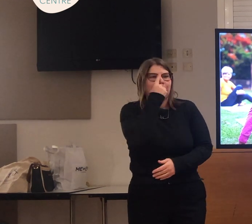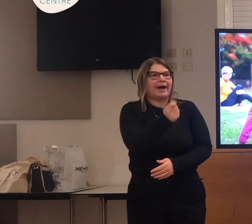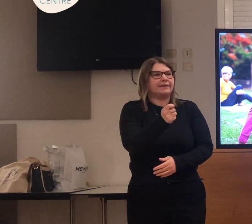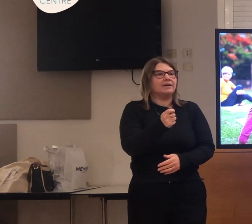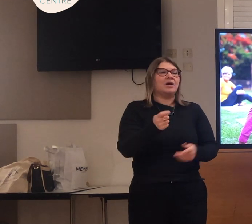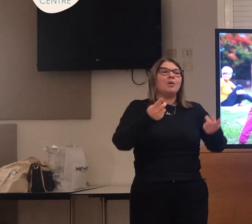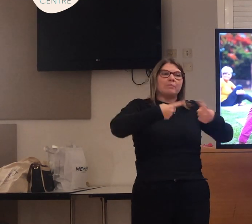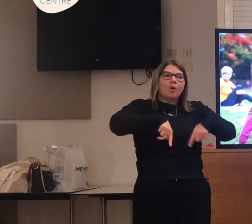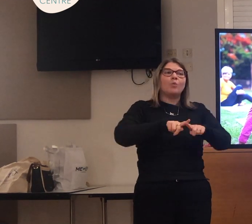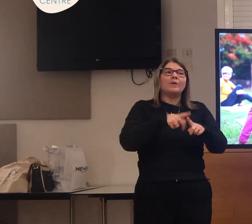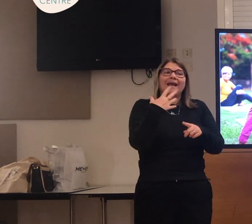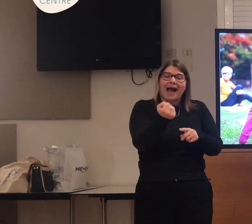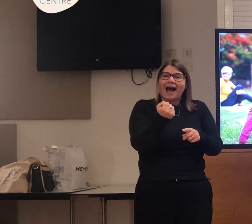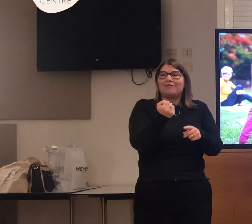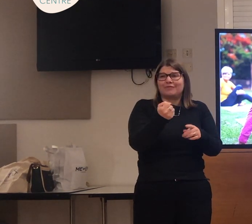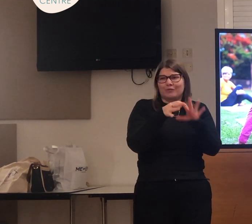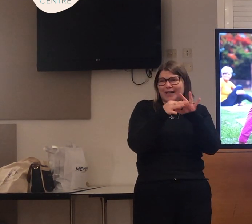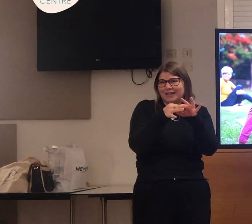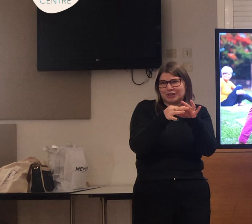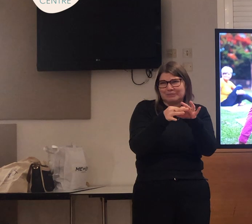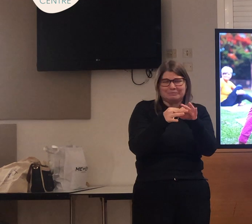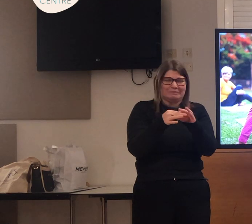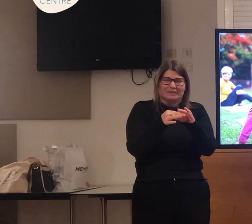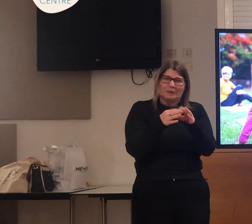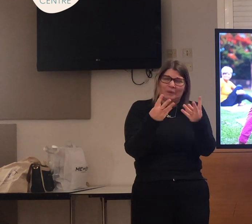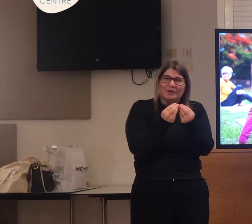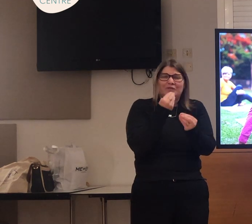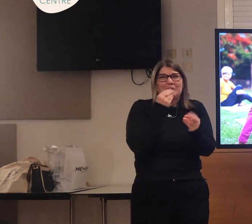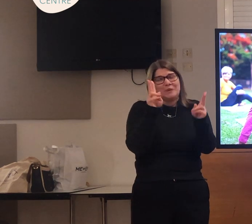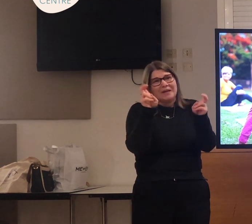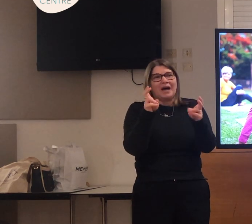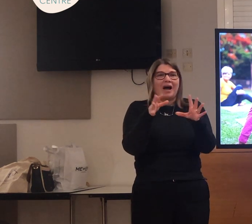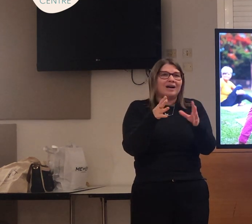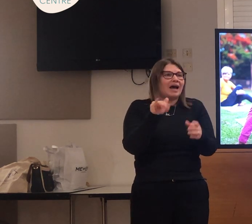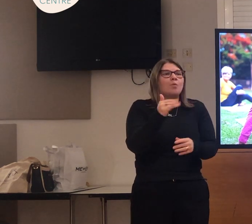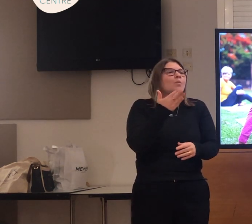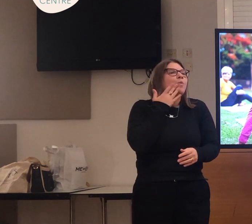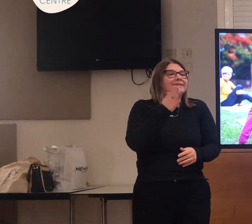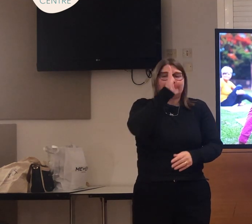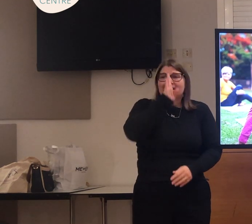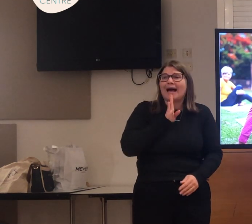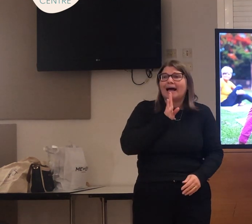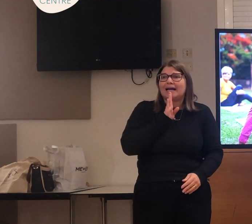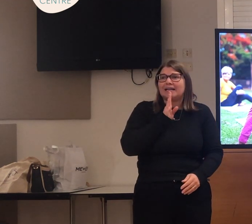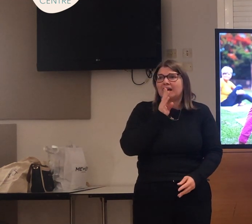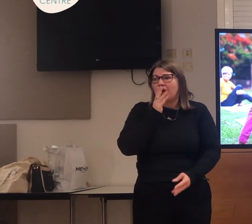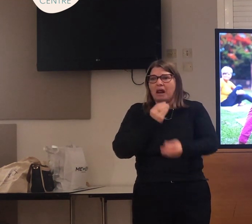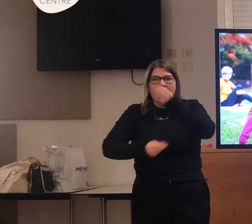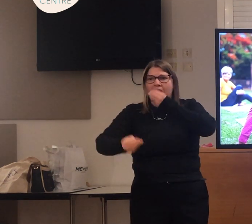We eat when we're sad, when we're lonely, when we're bored, when we're tired. And if you haven't